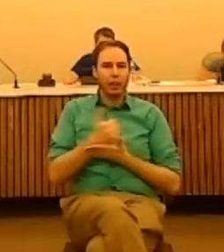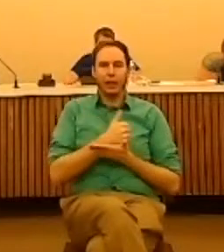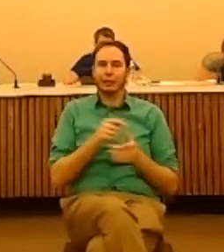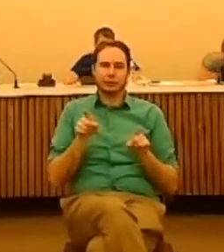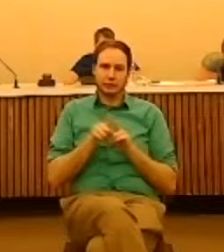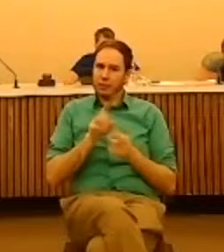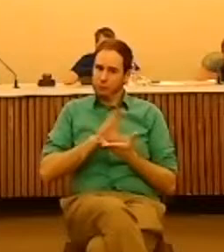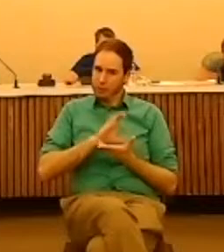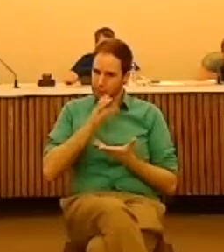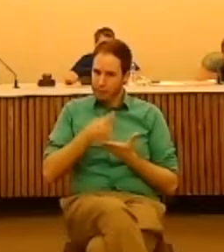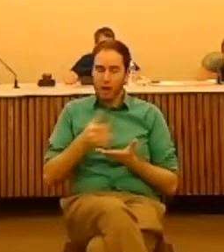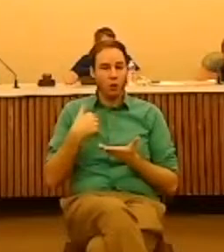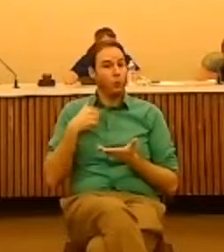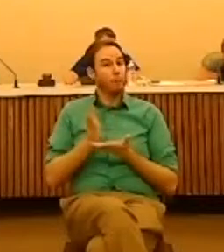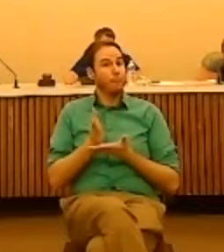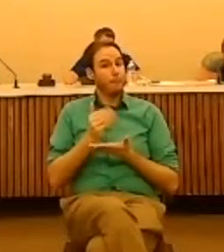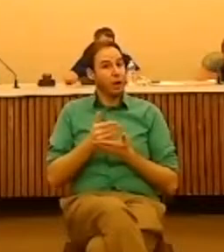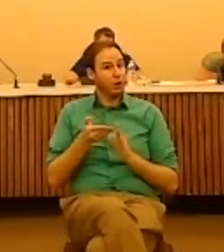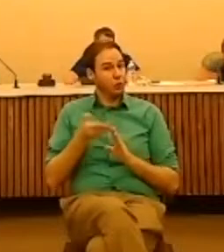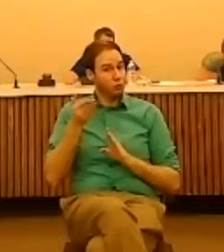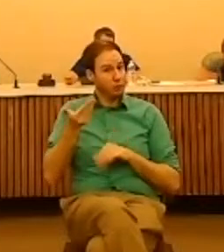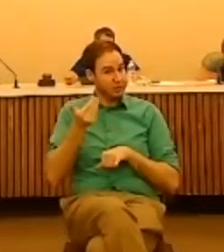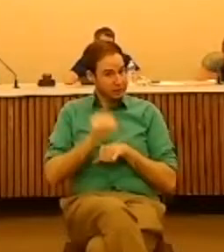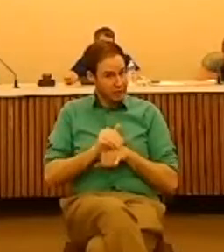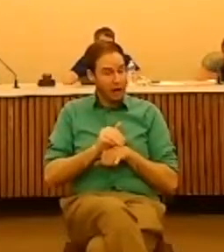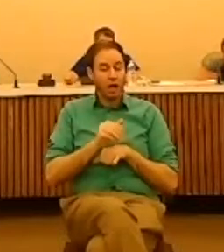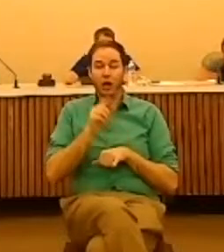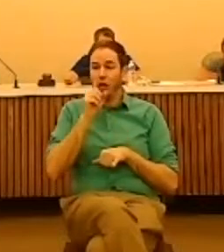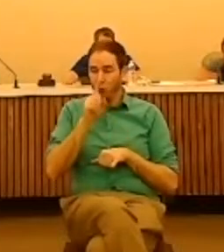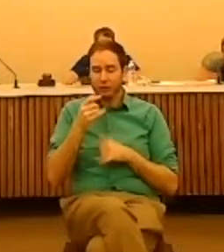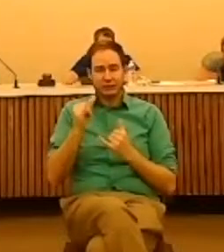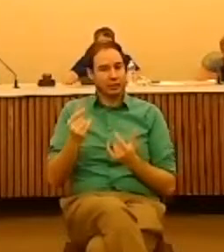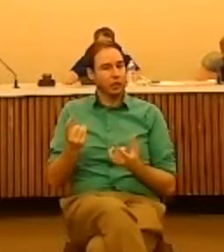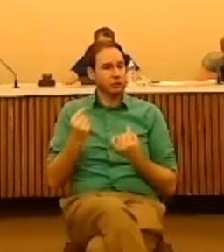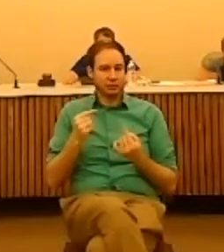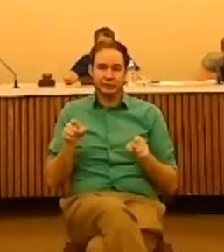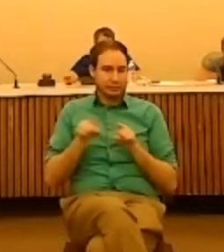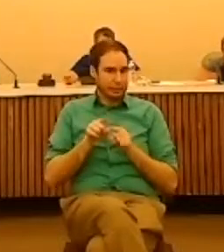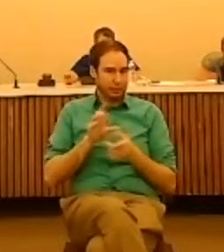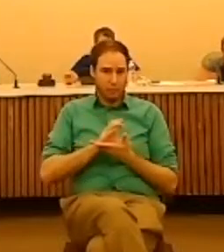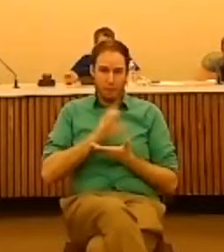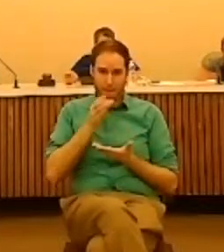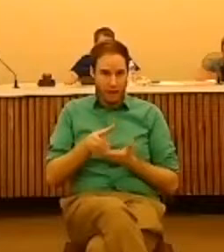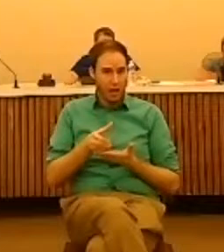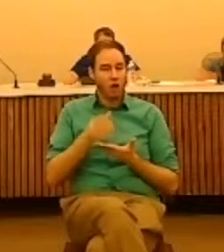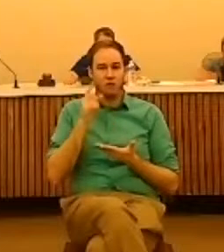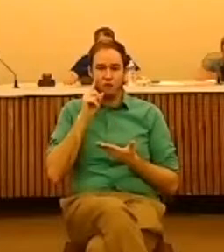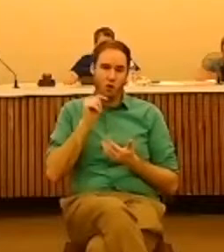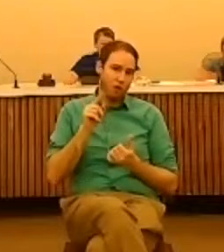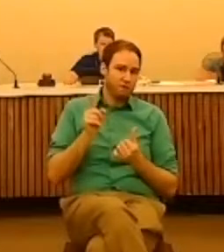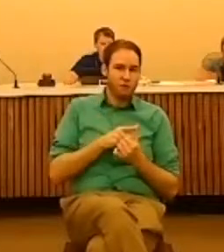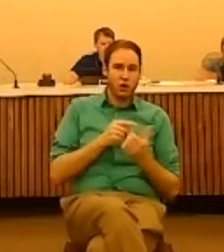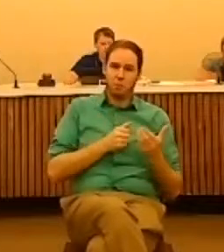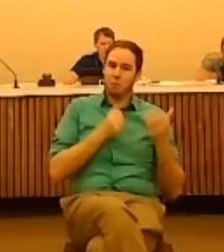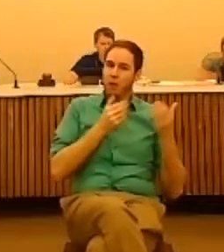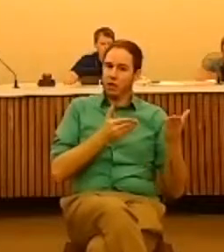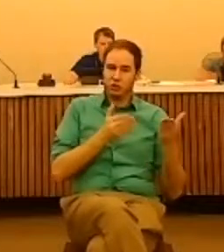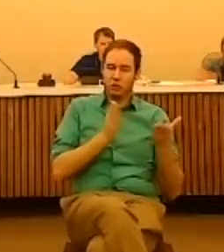budget that we're putting forth tonight would collect the exact same amount as the first budget